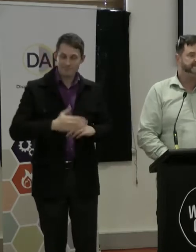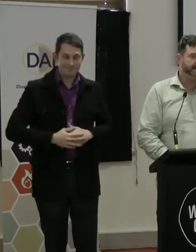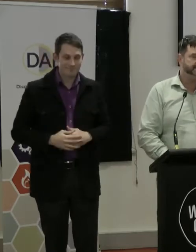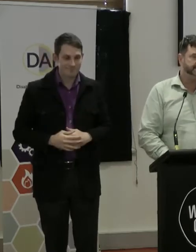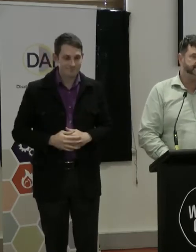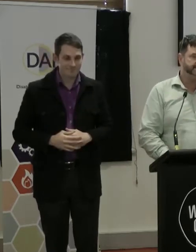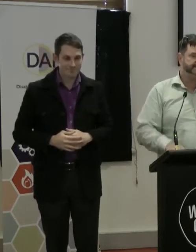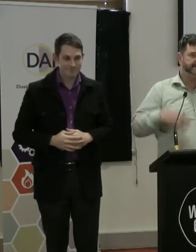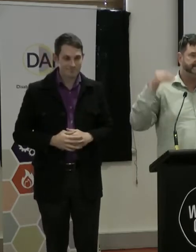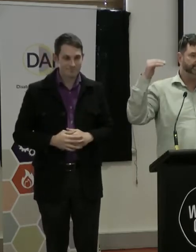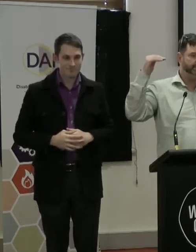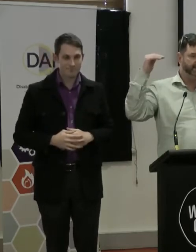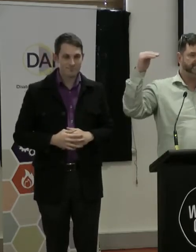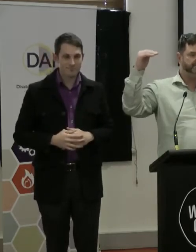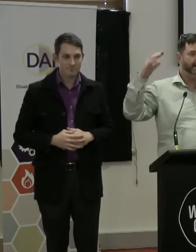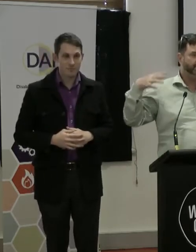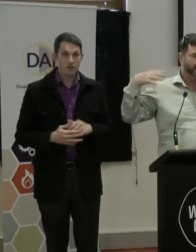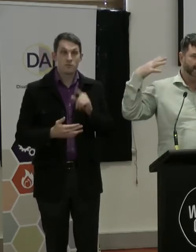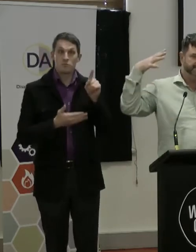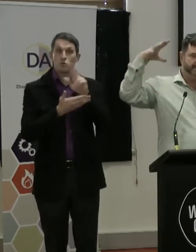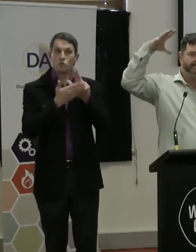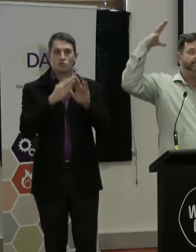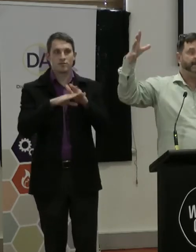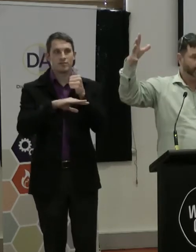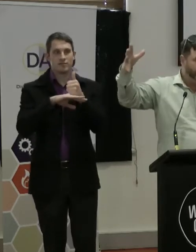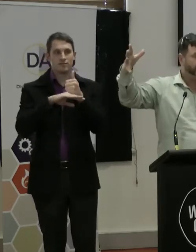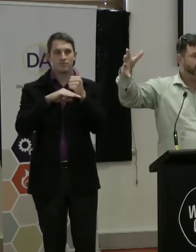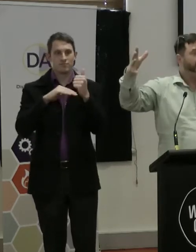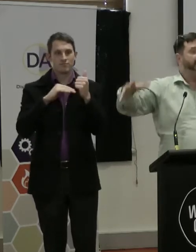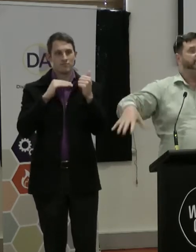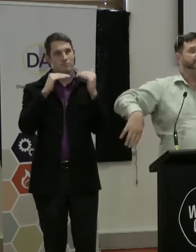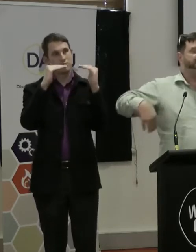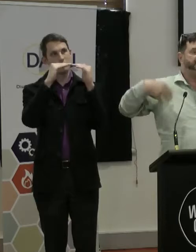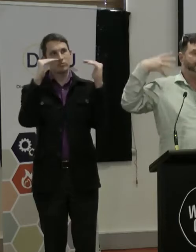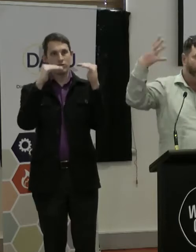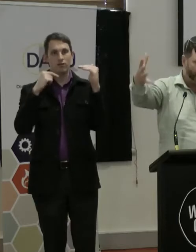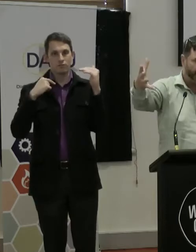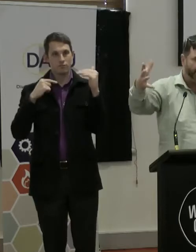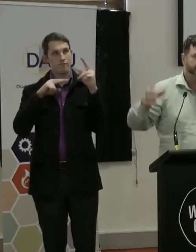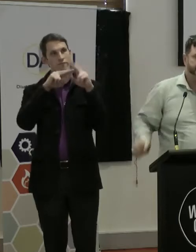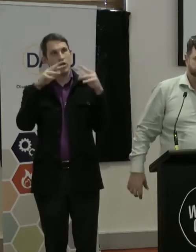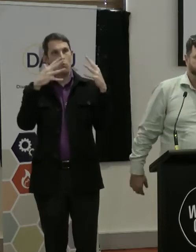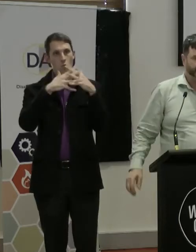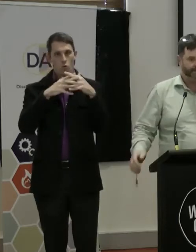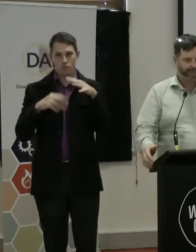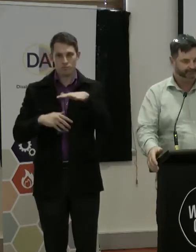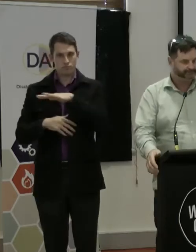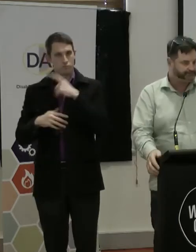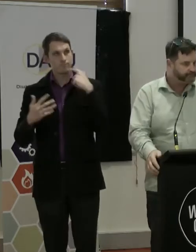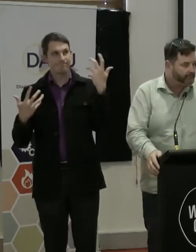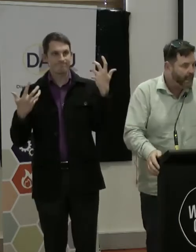what it does is it sets up the benchmark and the framework in which we talk about disability.